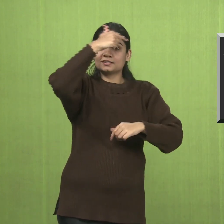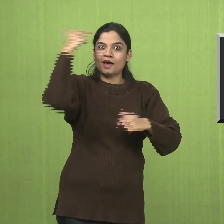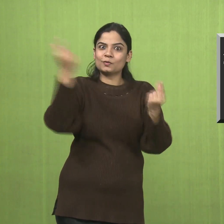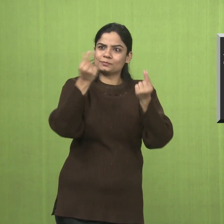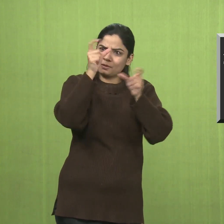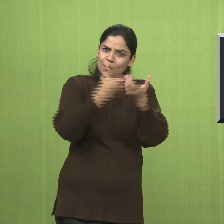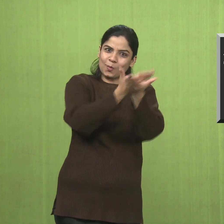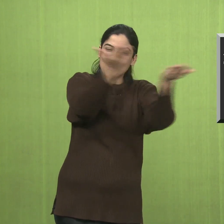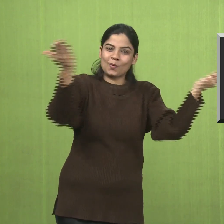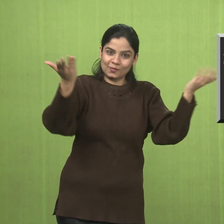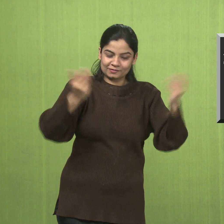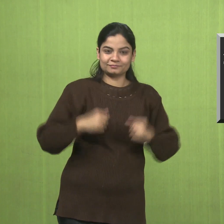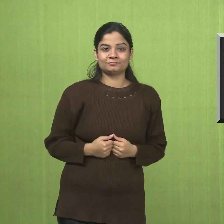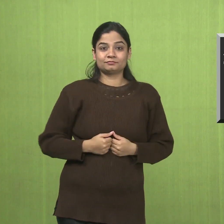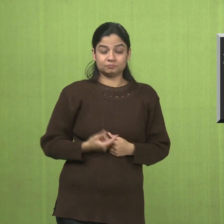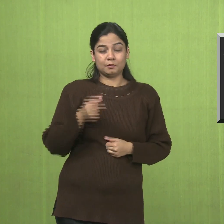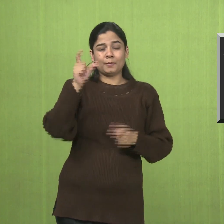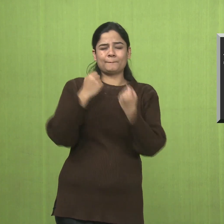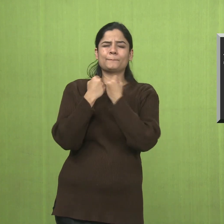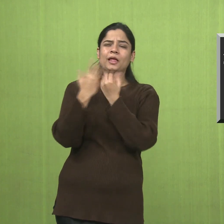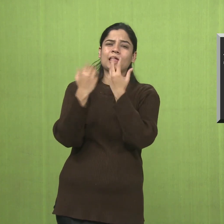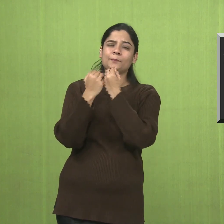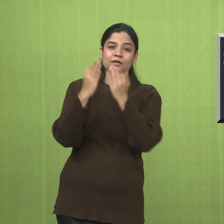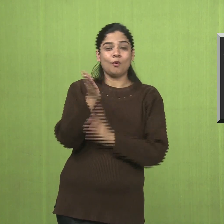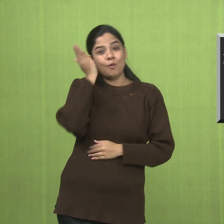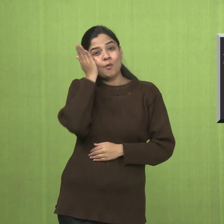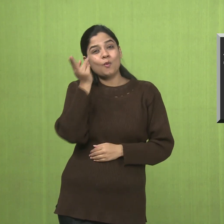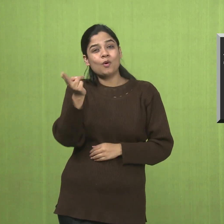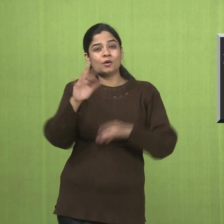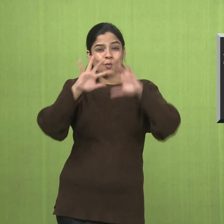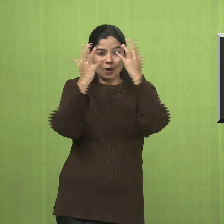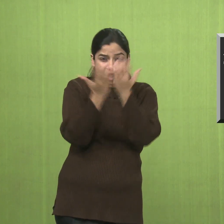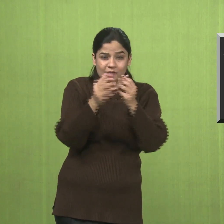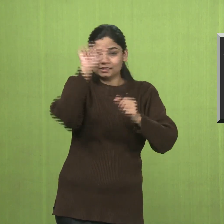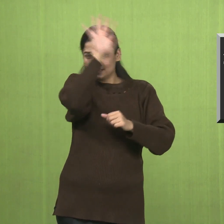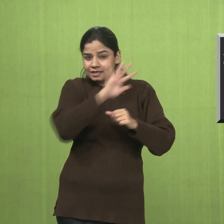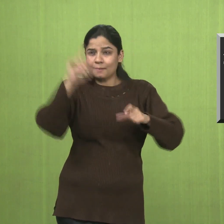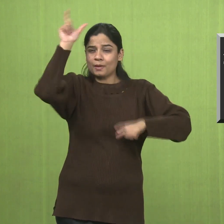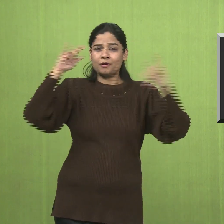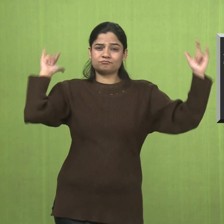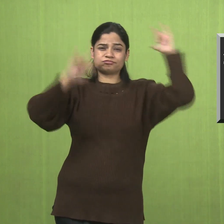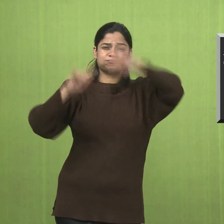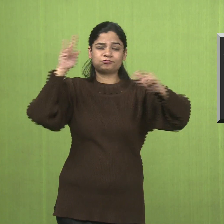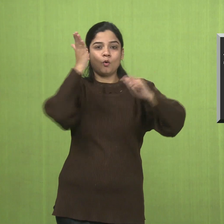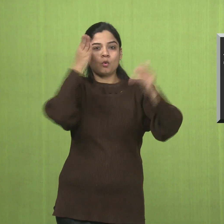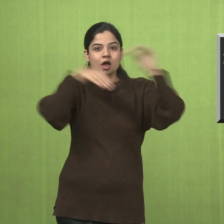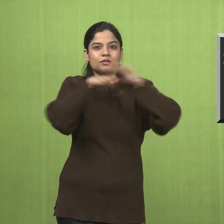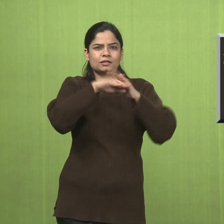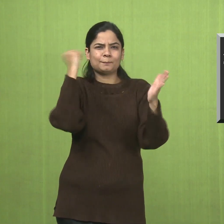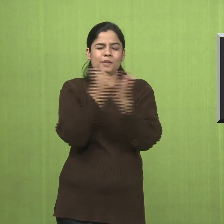to heat your water and take a bath. It is used in a lot of hotels and hostels. It's very,